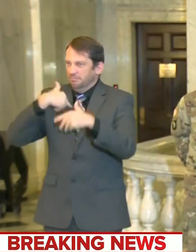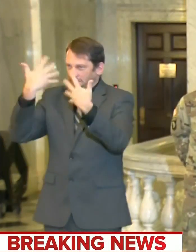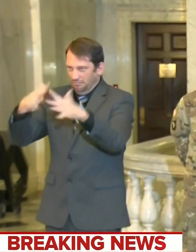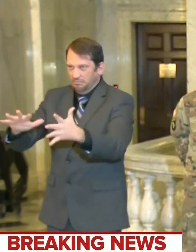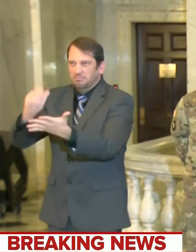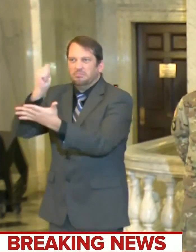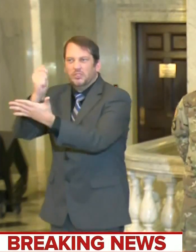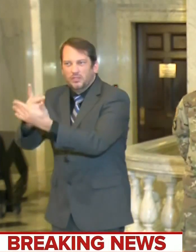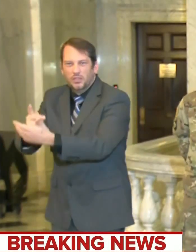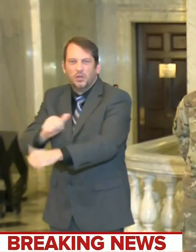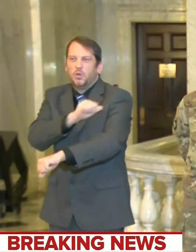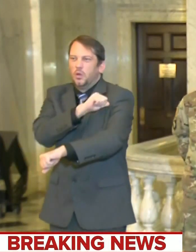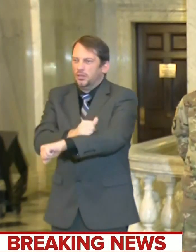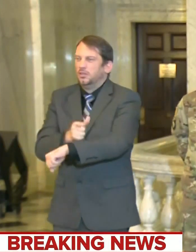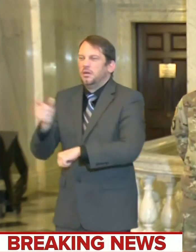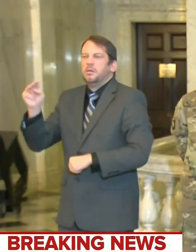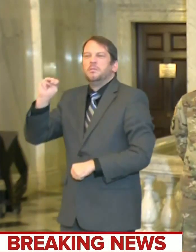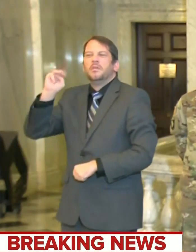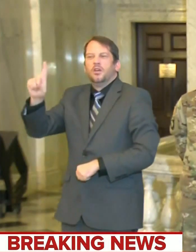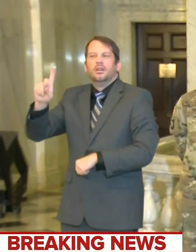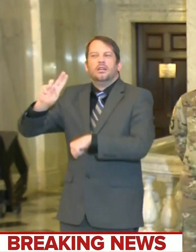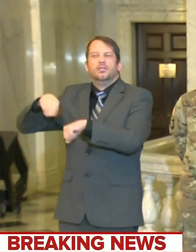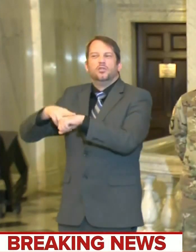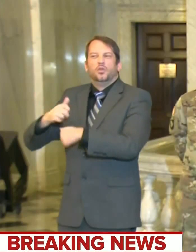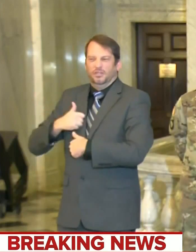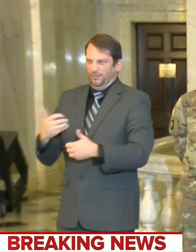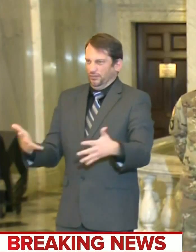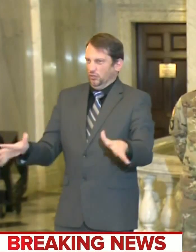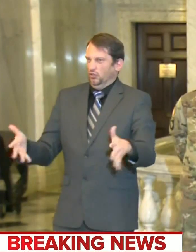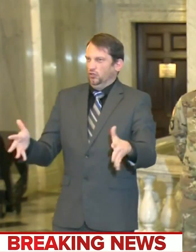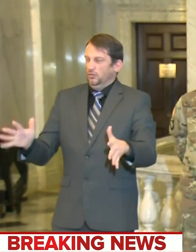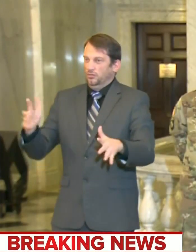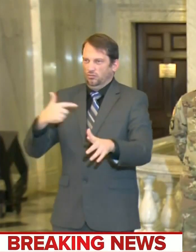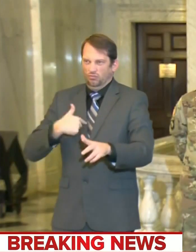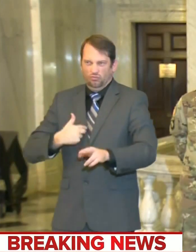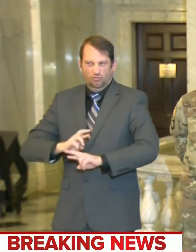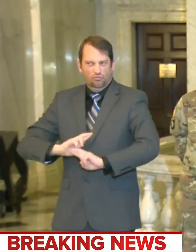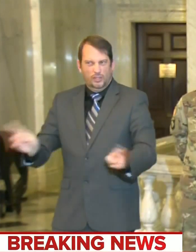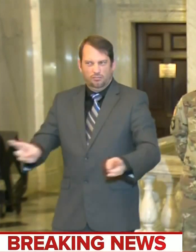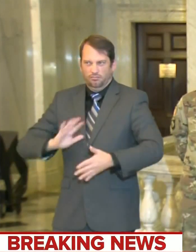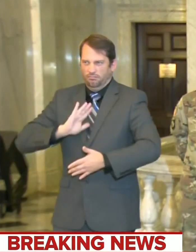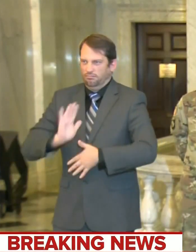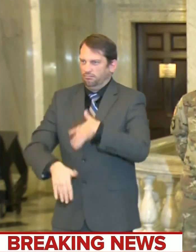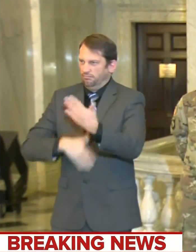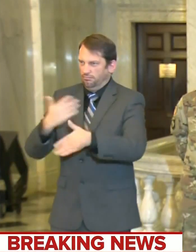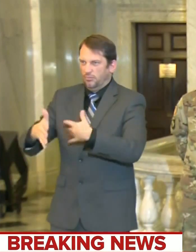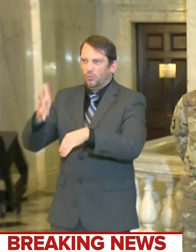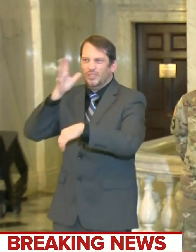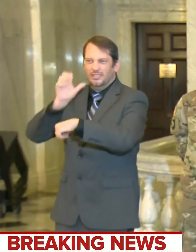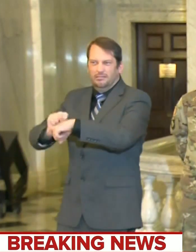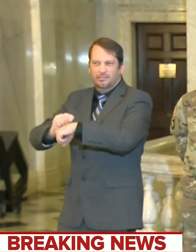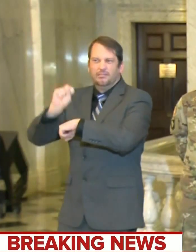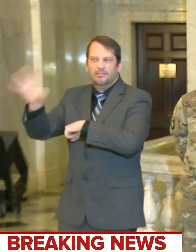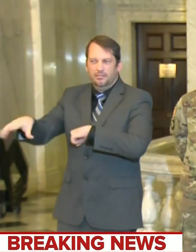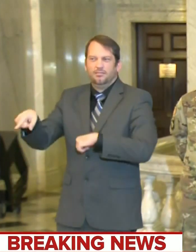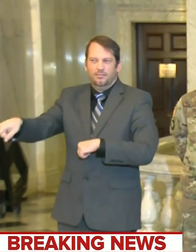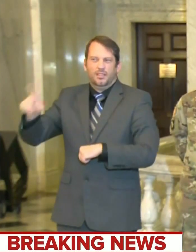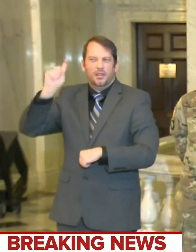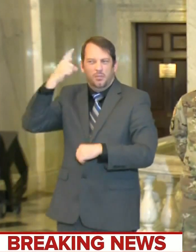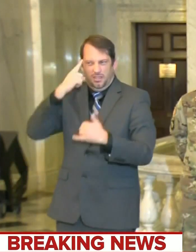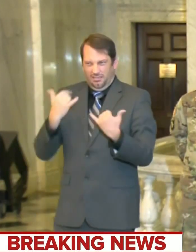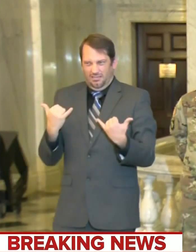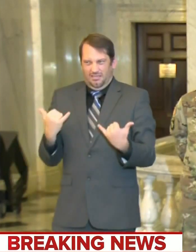Guard and that I was ready, willing, and able to immediately deploy them to the Capitol. However, we were